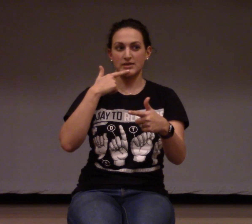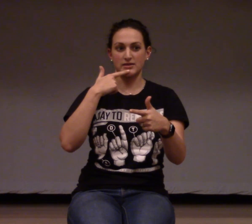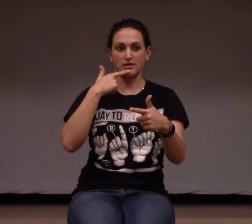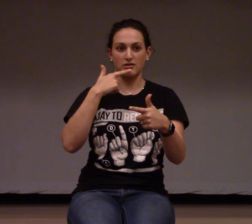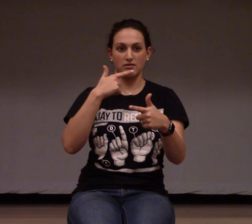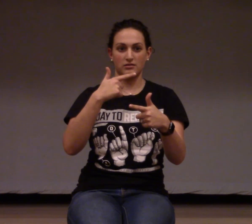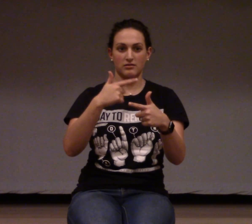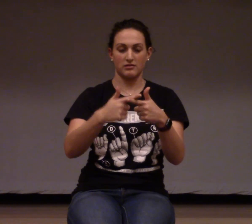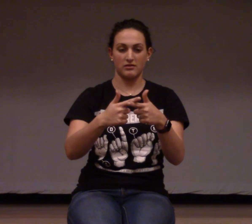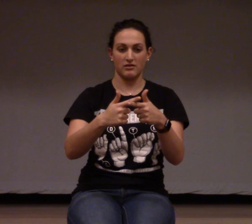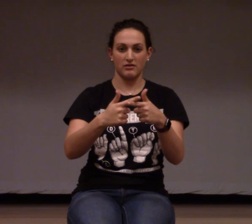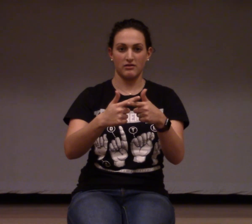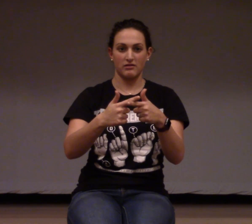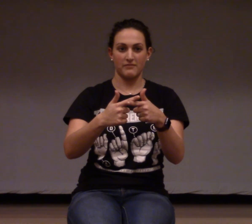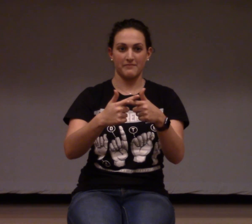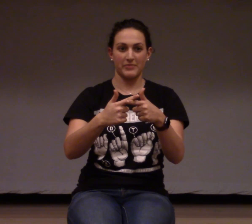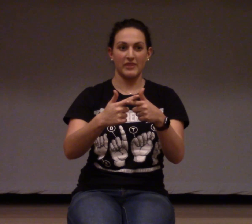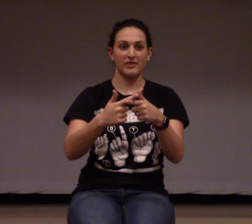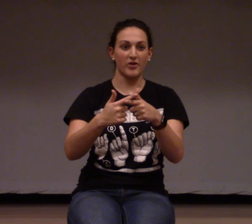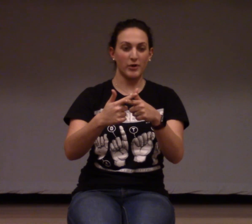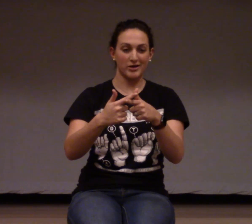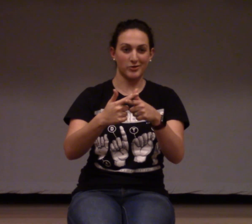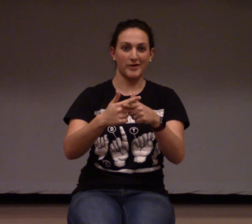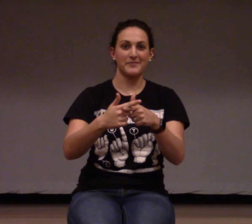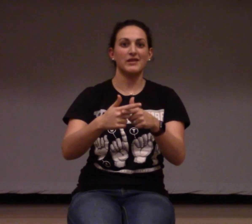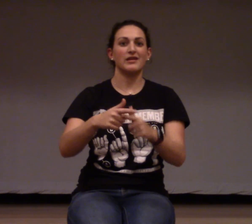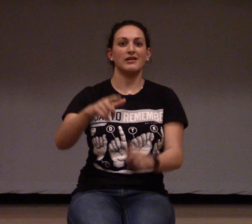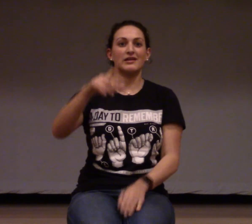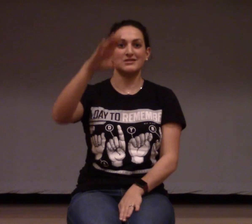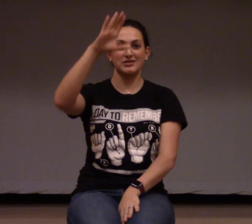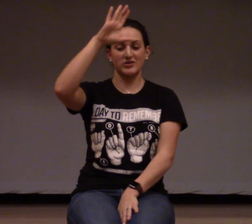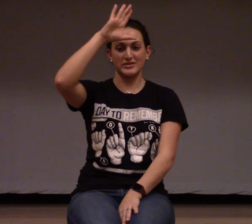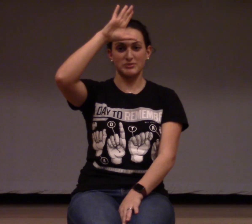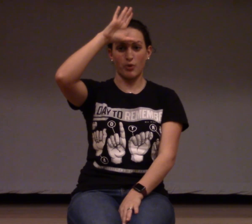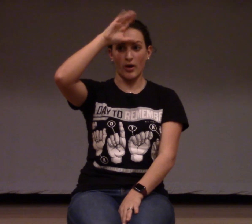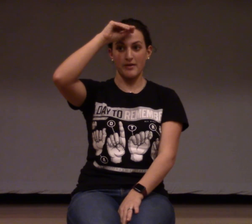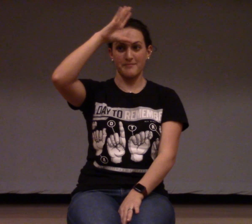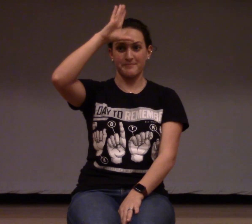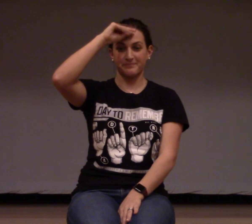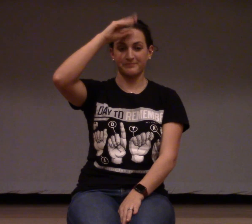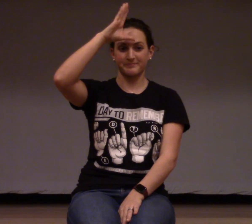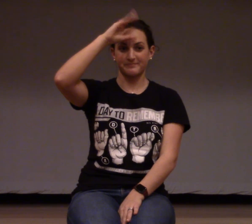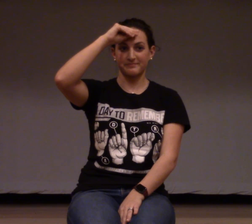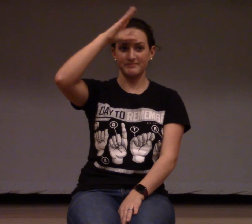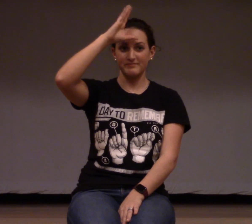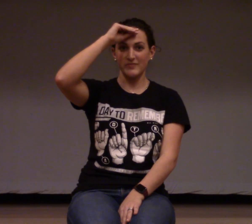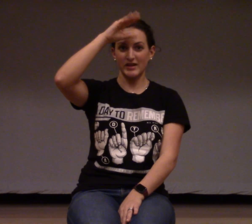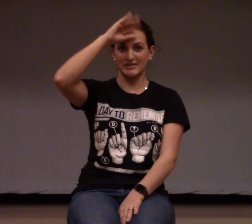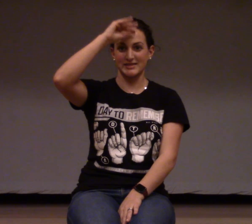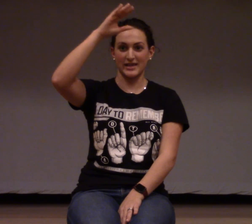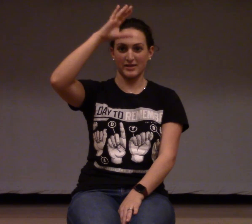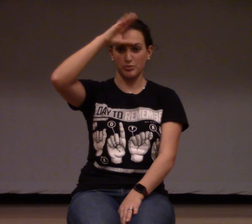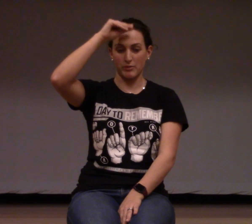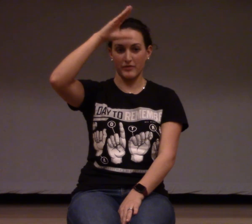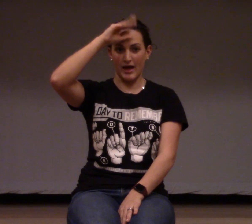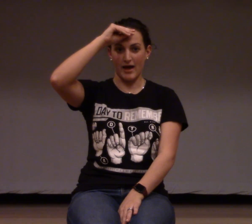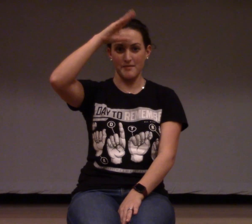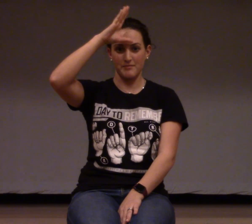sister. The other way to do it is, so this is boy, because this is like the brim of the hat,